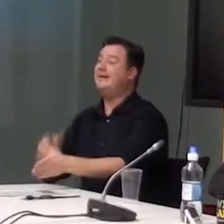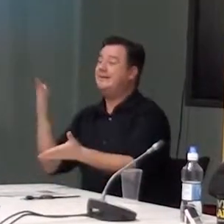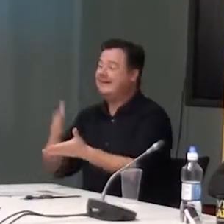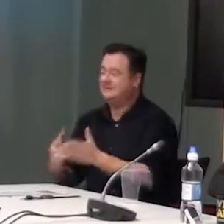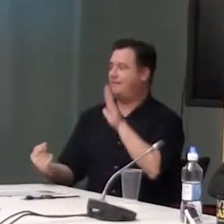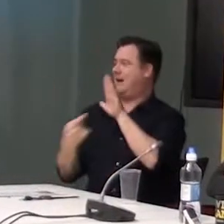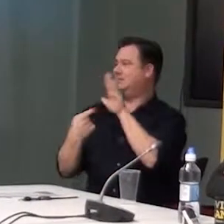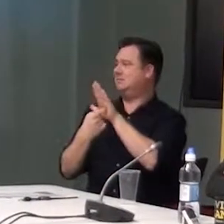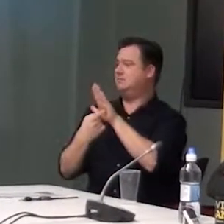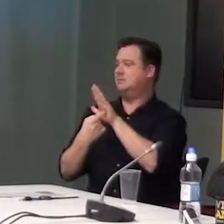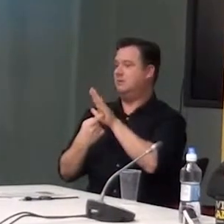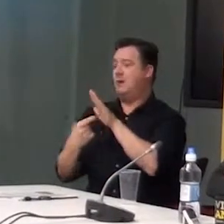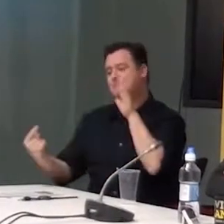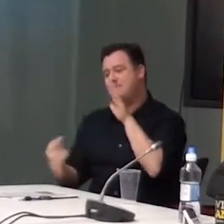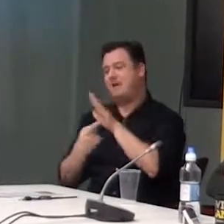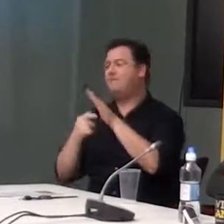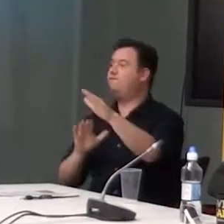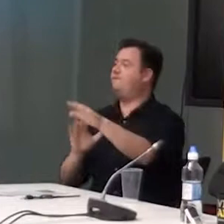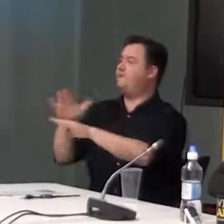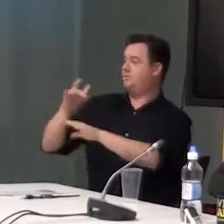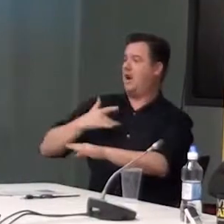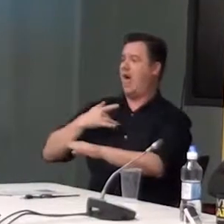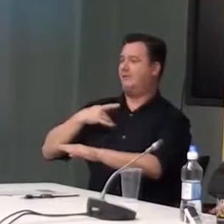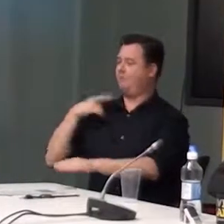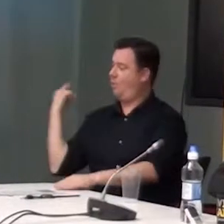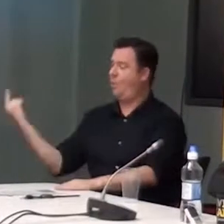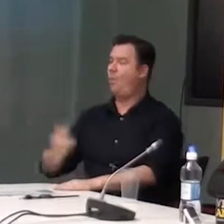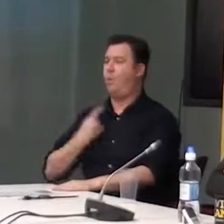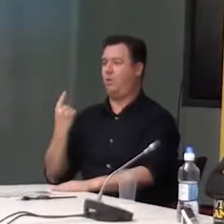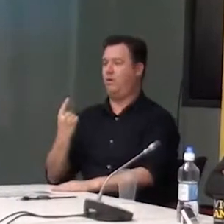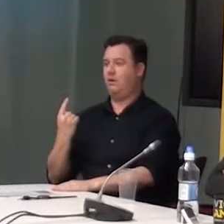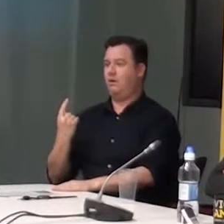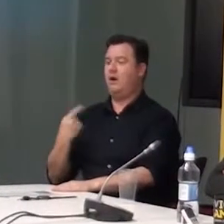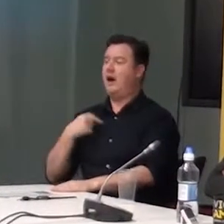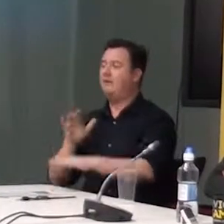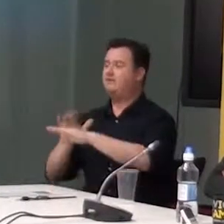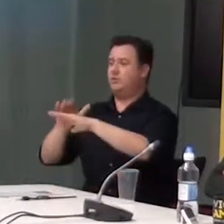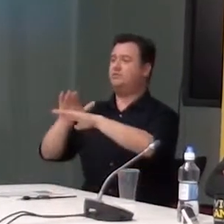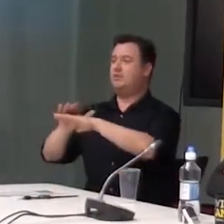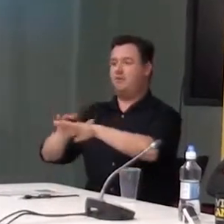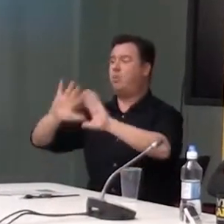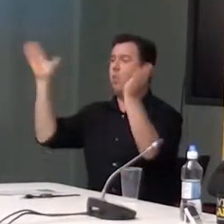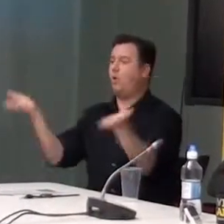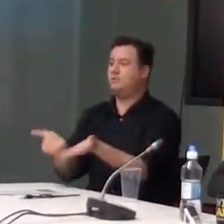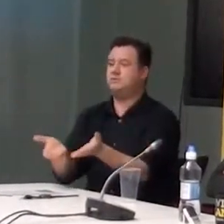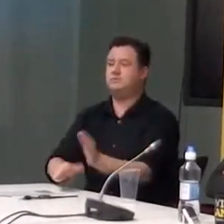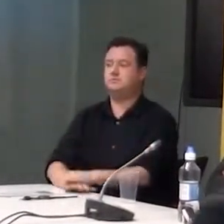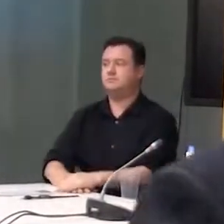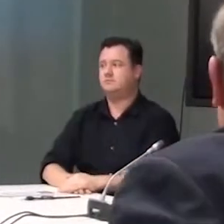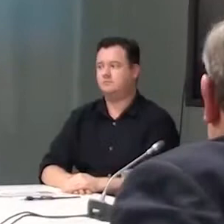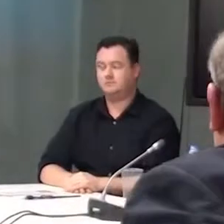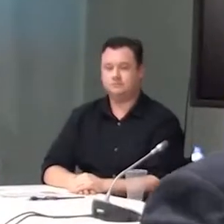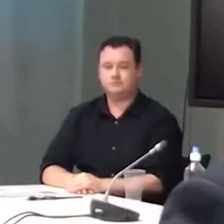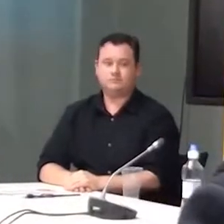It matters to the future lives of everybody who lives in this country, and therefore the future of everybody in the world.